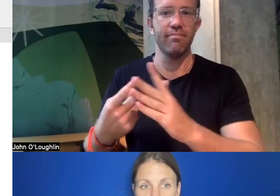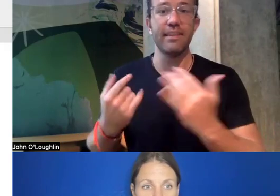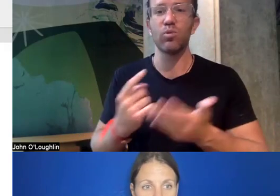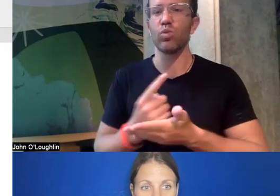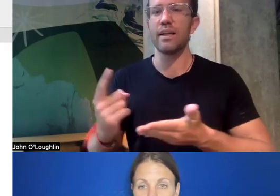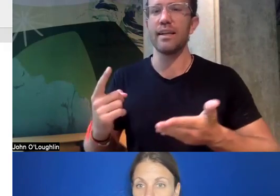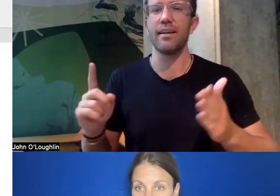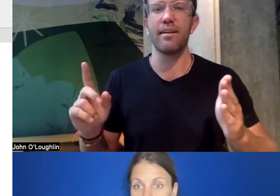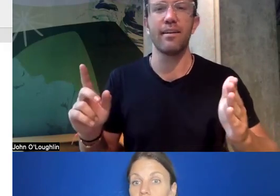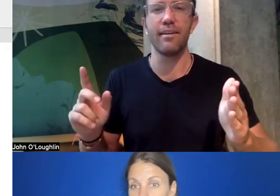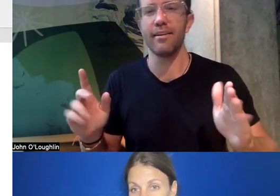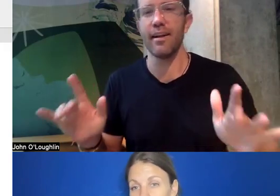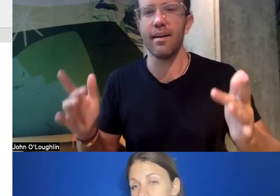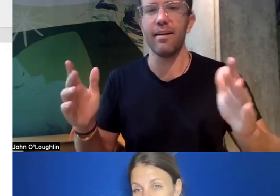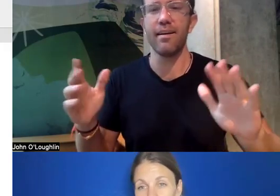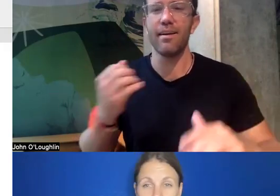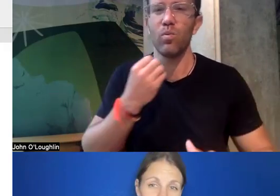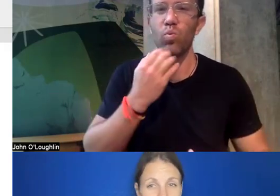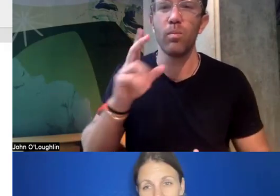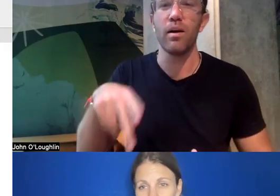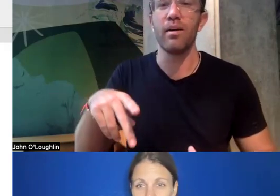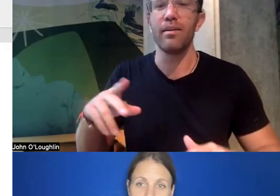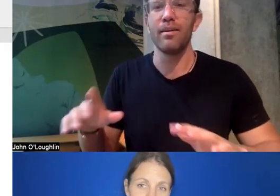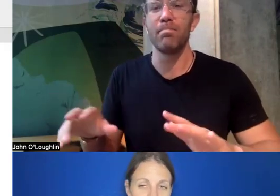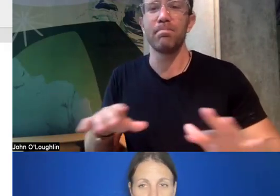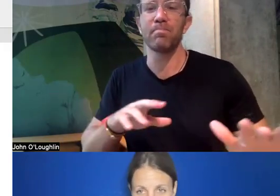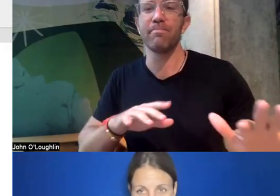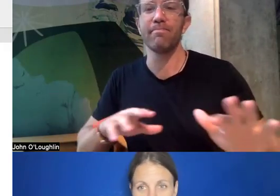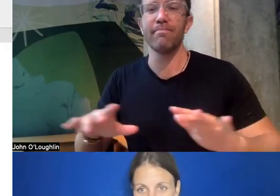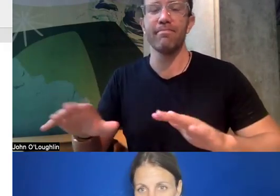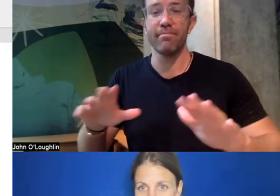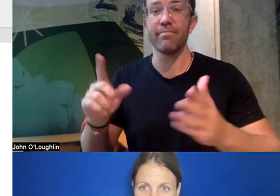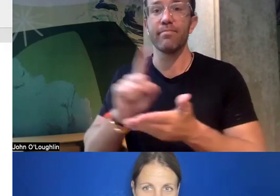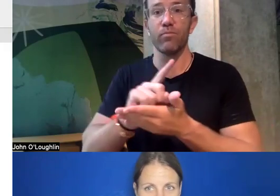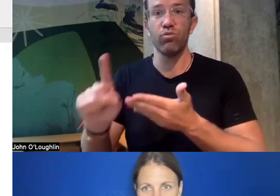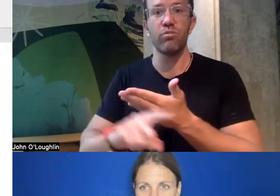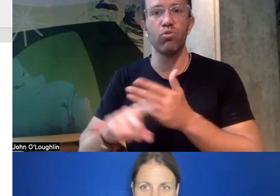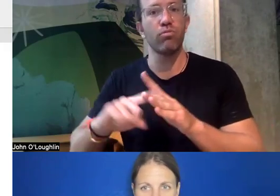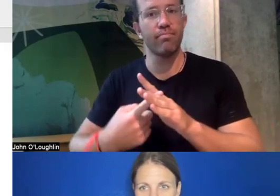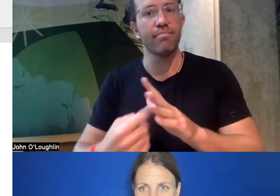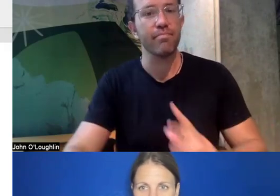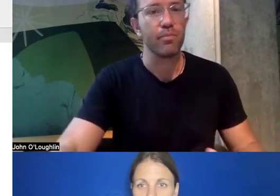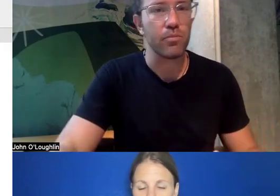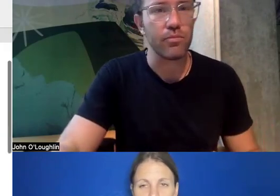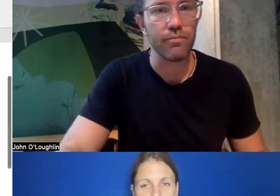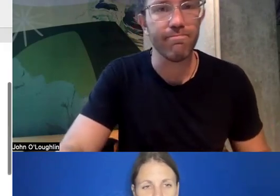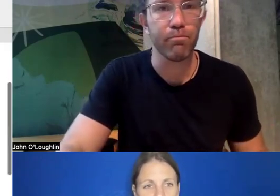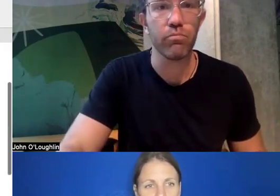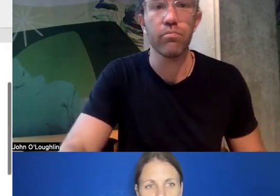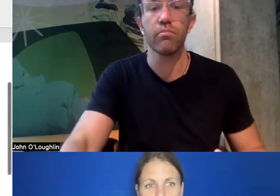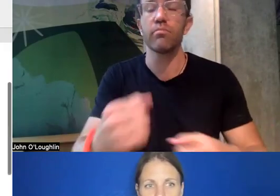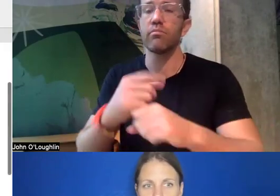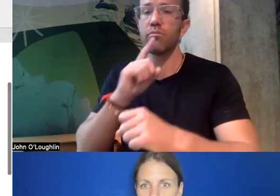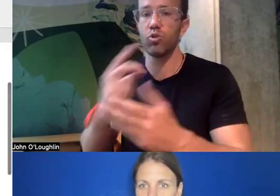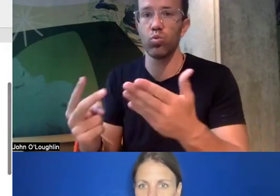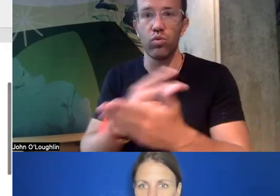start doing that work, when that real work will begin. This week is kind of light warm up, feel things out. Next week is when it